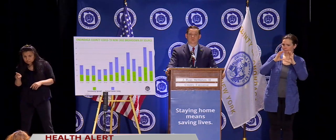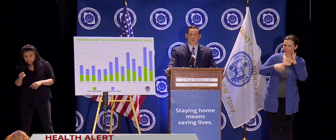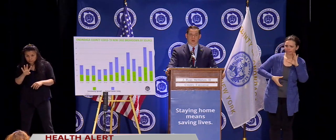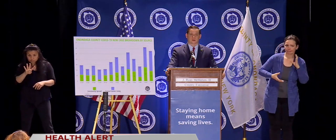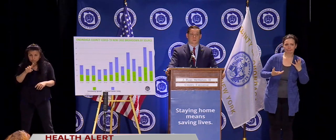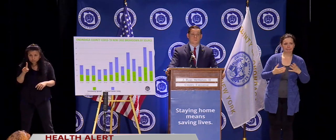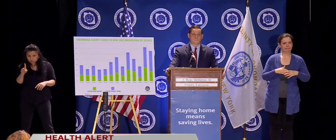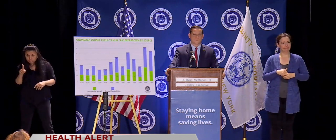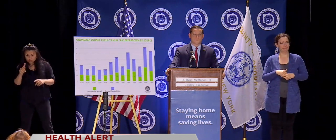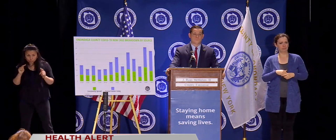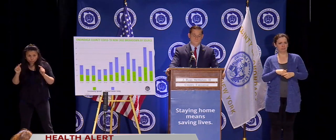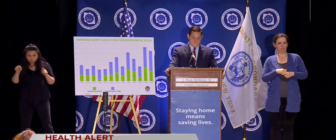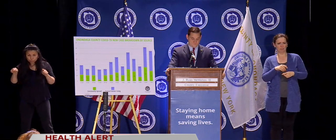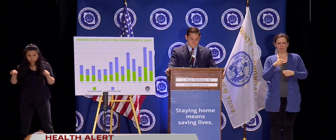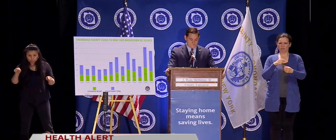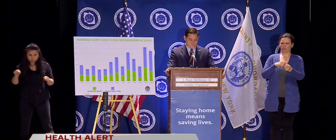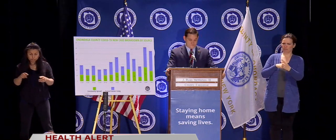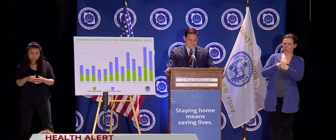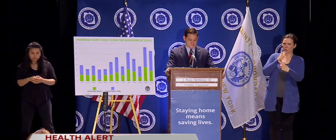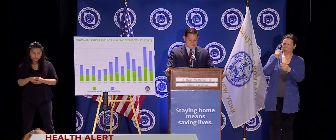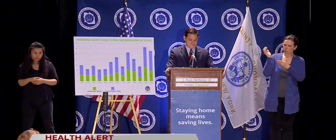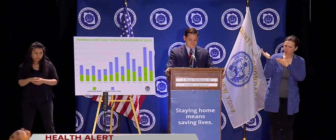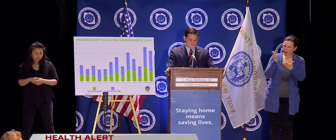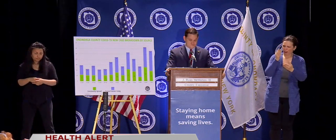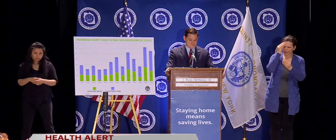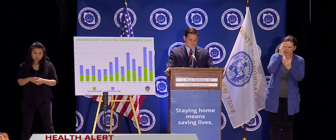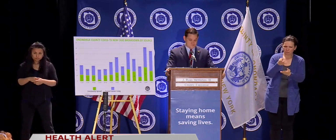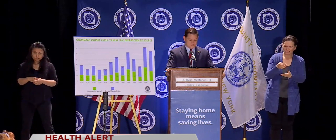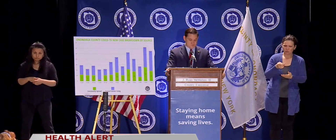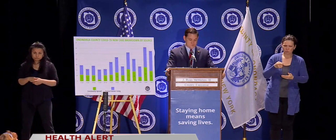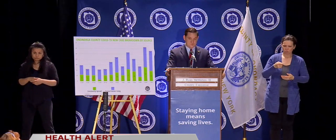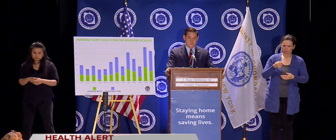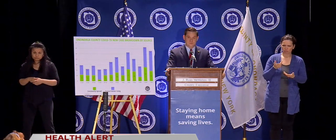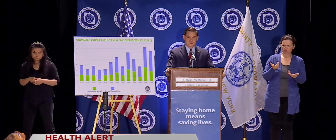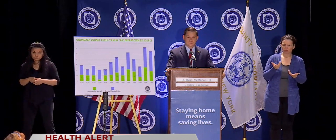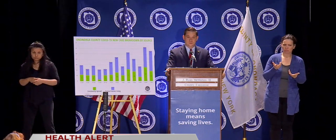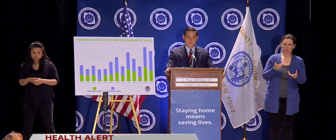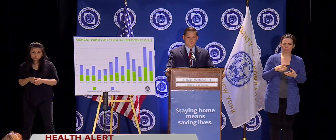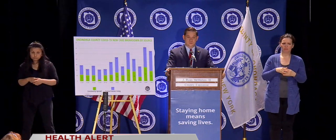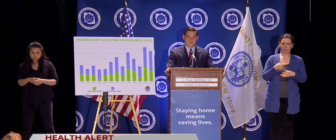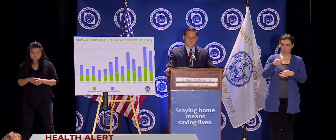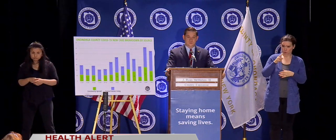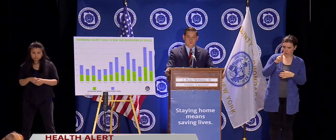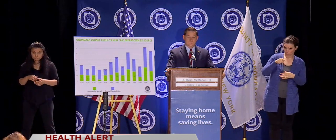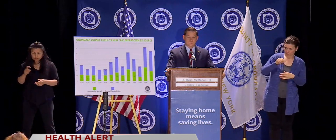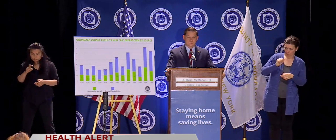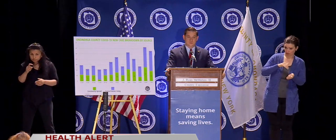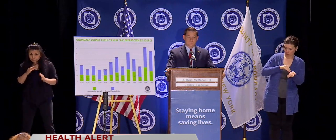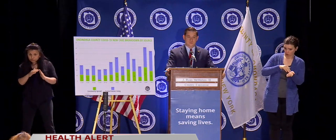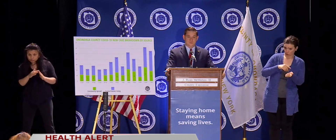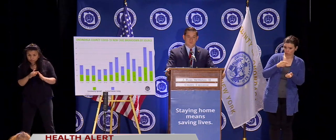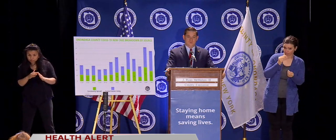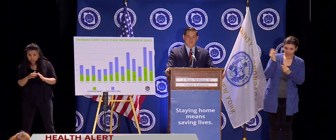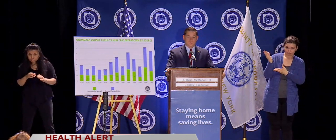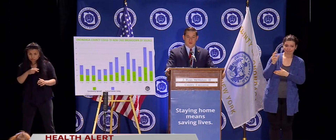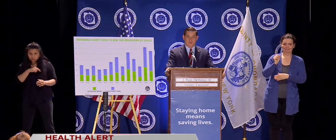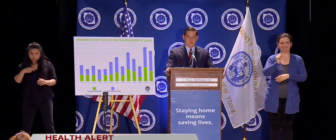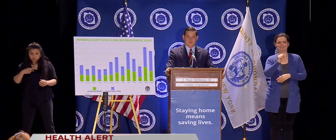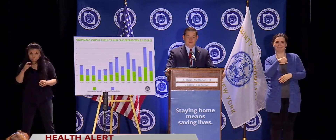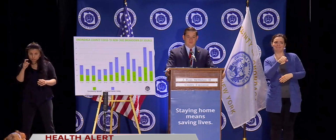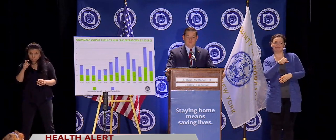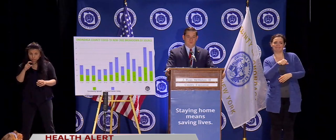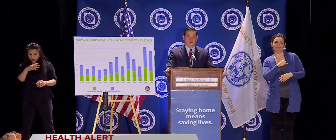Gupta? Correct. And your response, your reaction to what I assume is the hardest news you've gotten through this process?